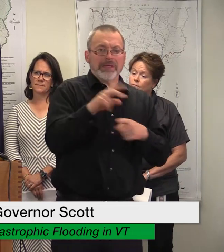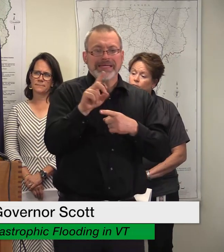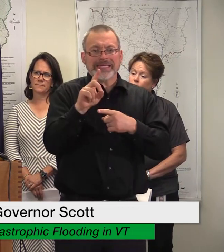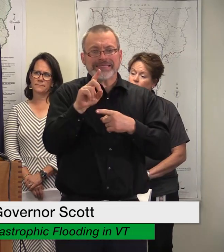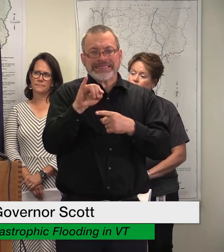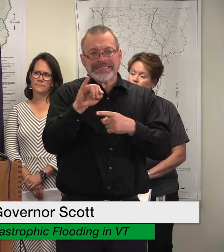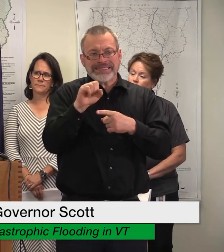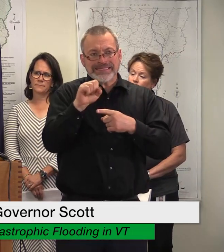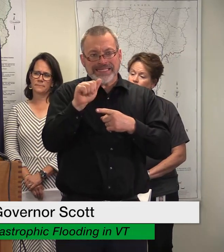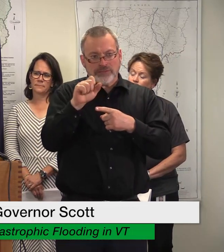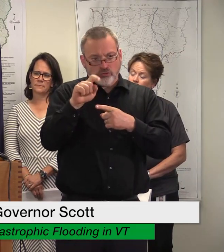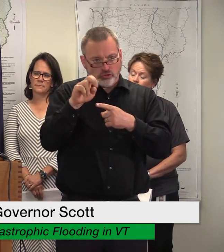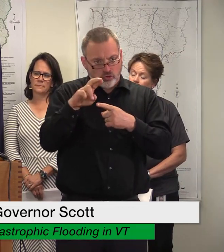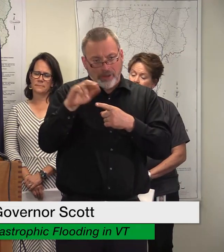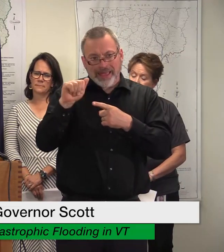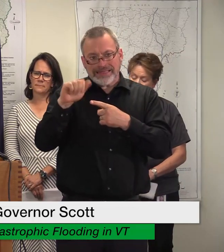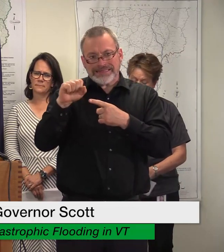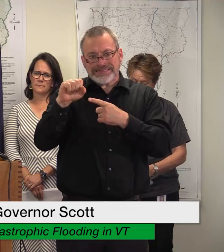at